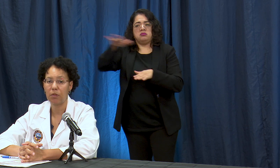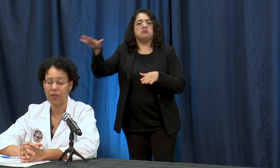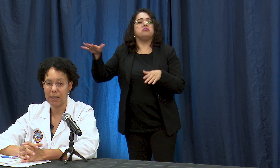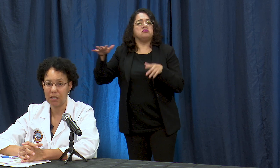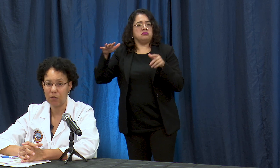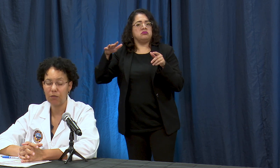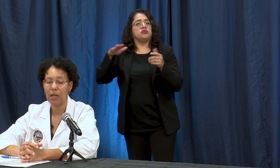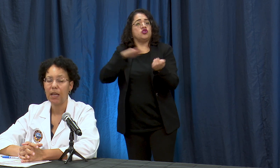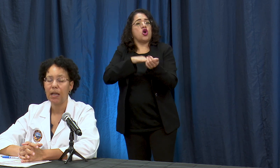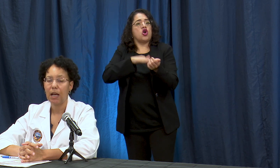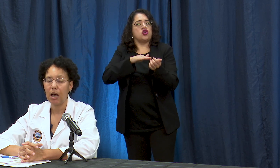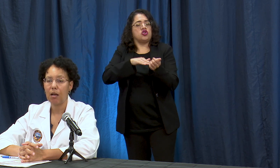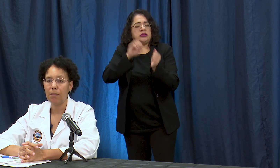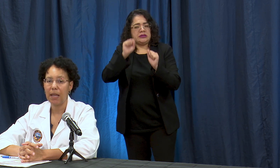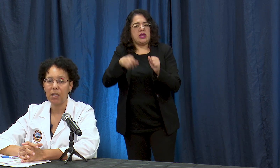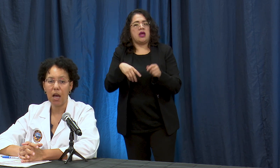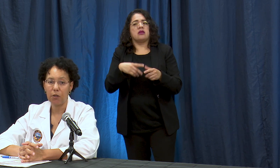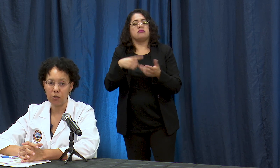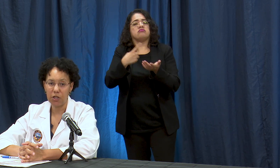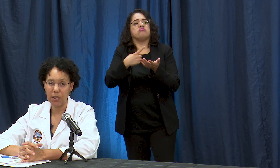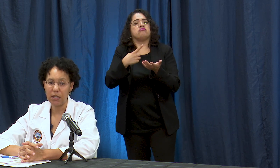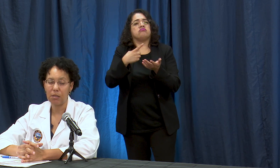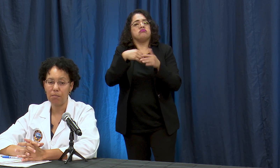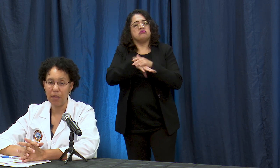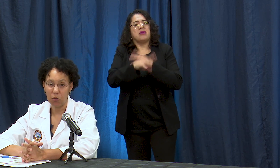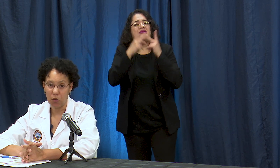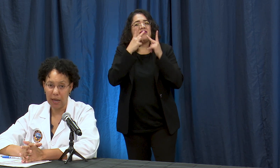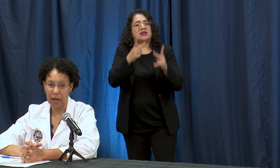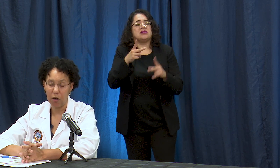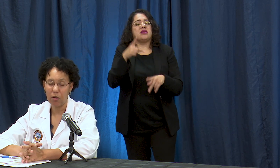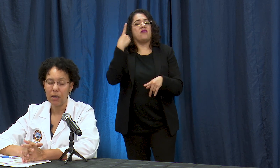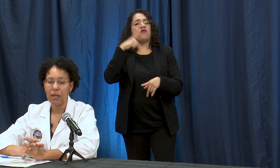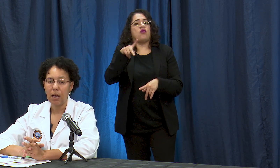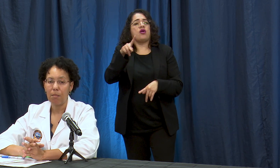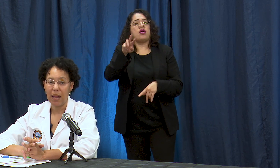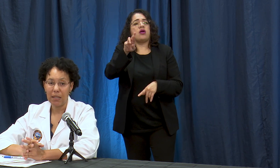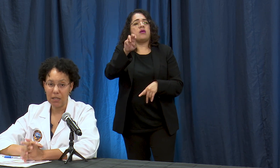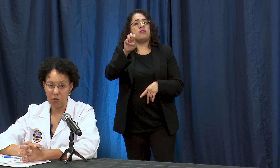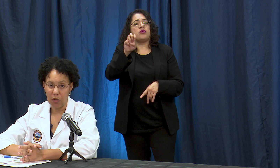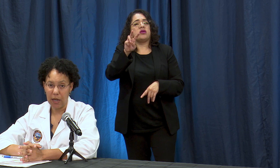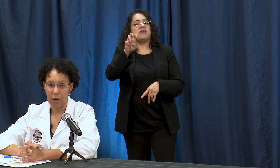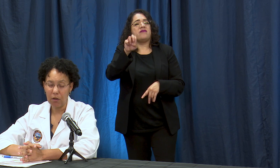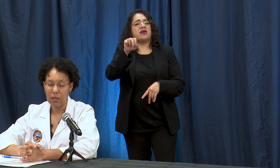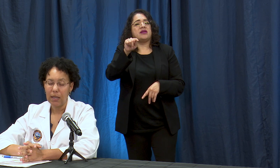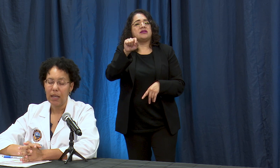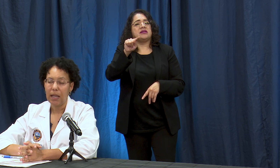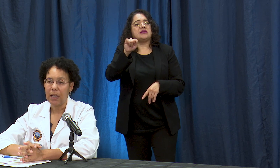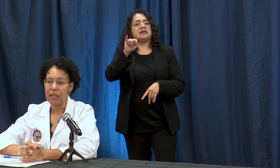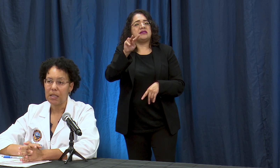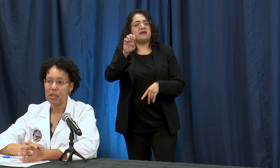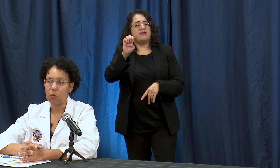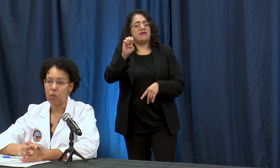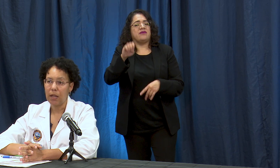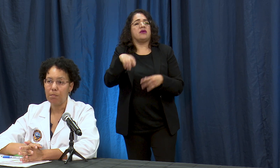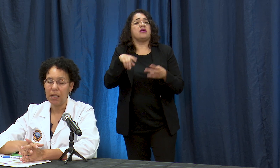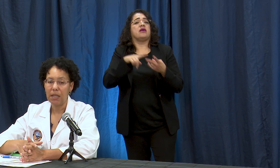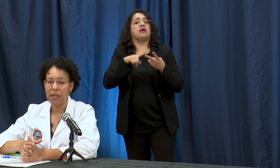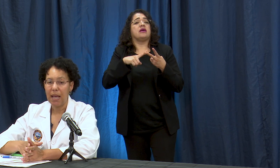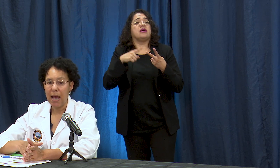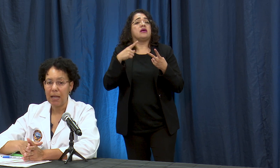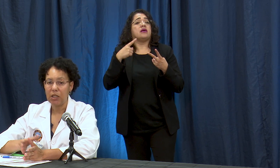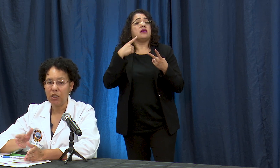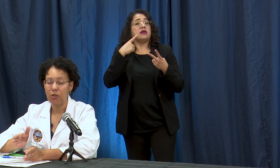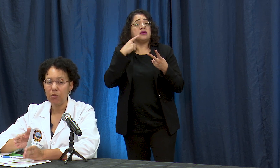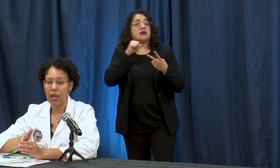for preventive and non-urgent medical care and dental care. It's